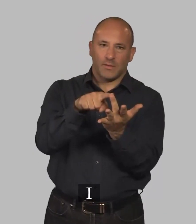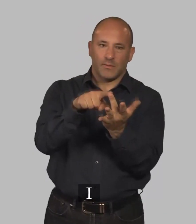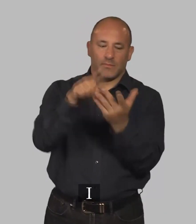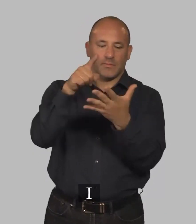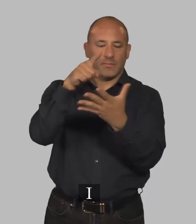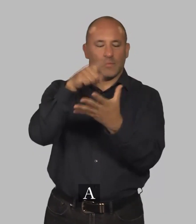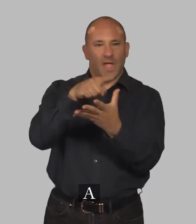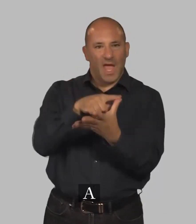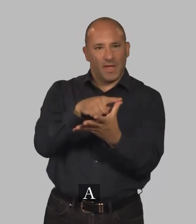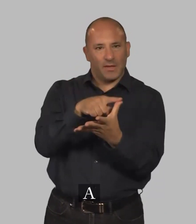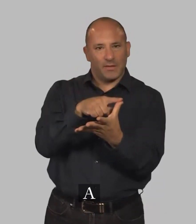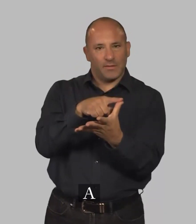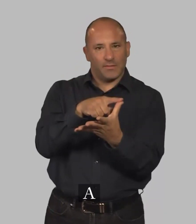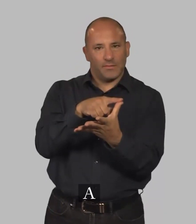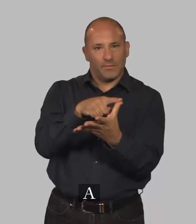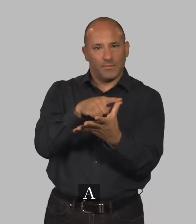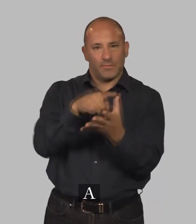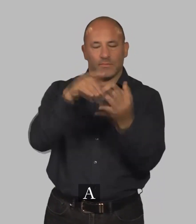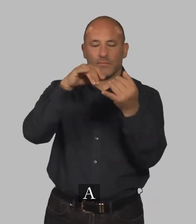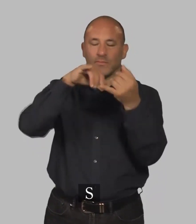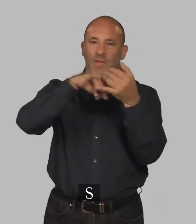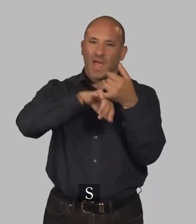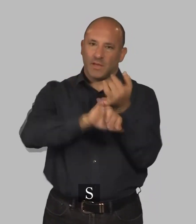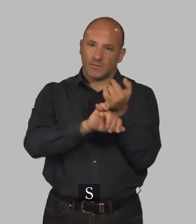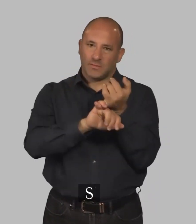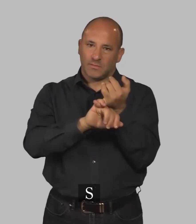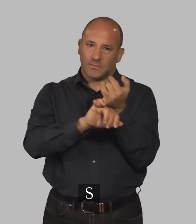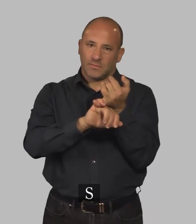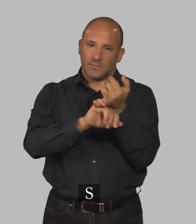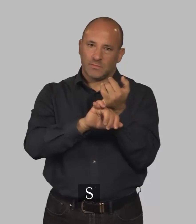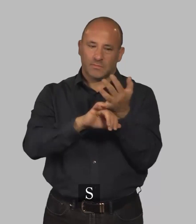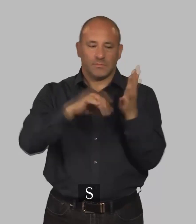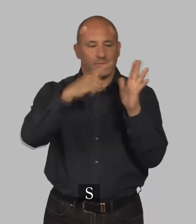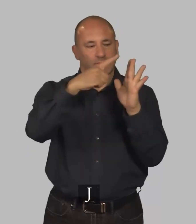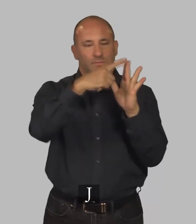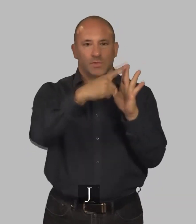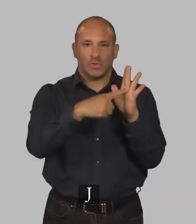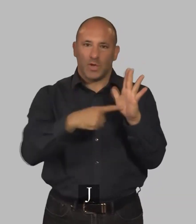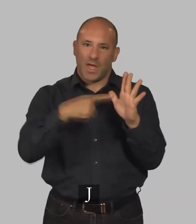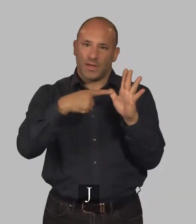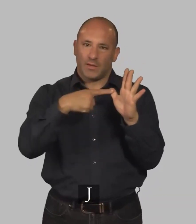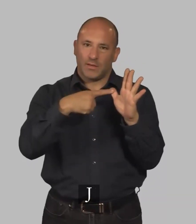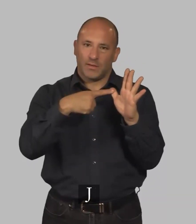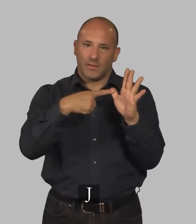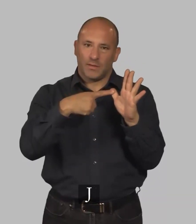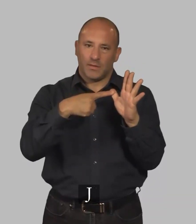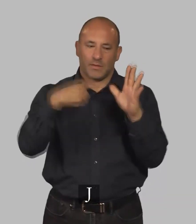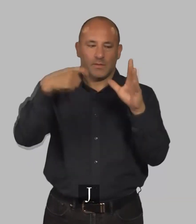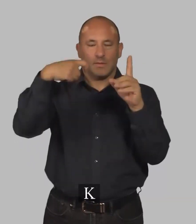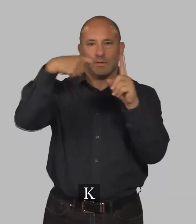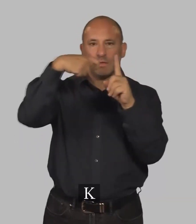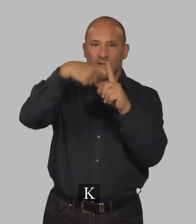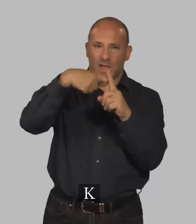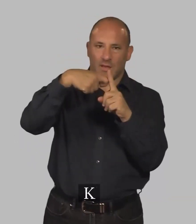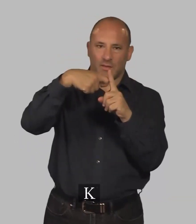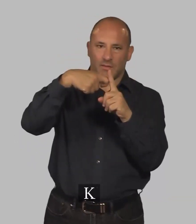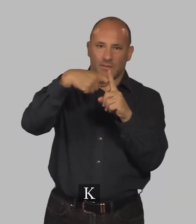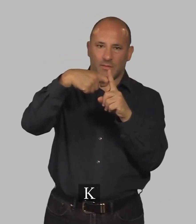I, A, S, J,